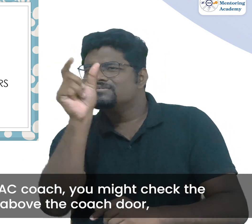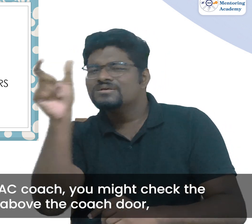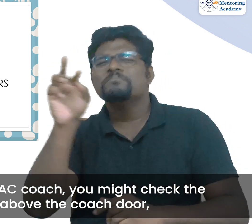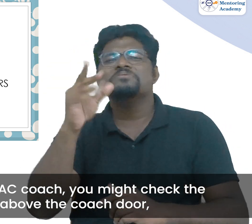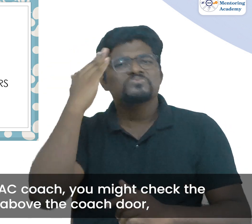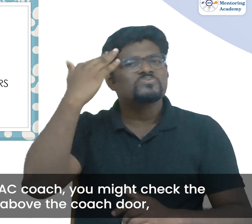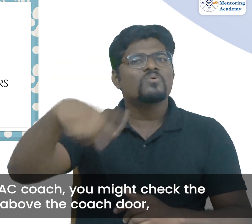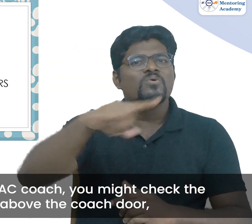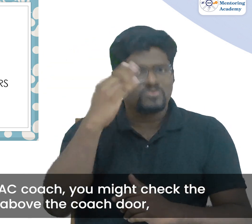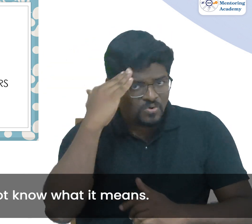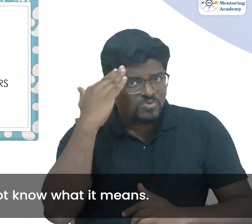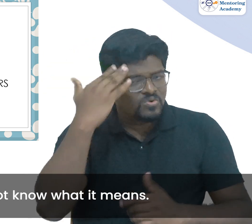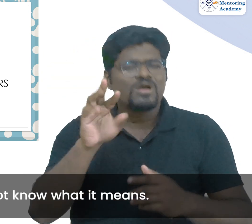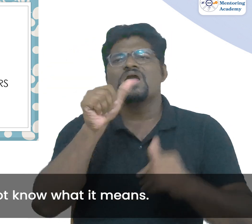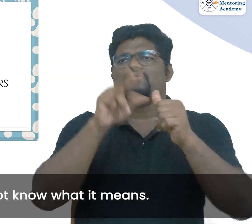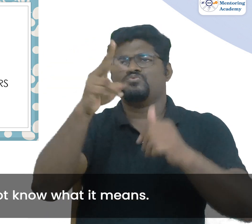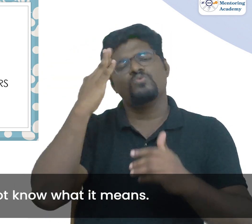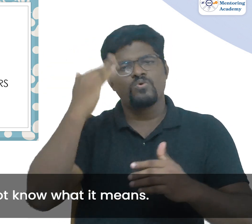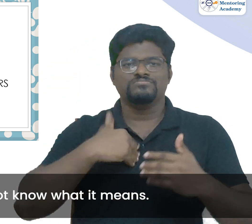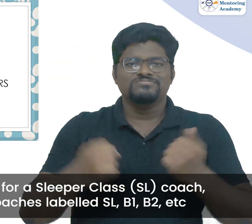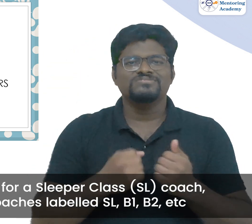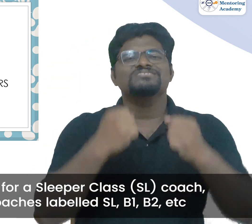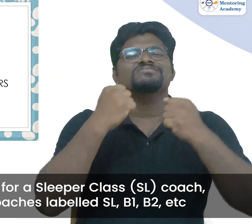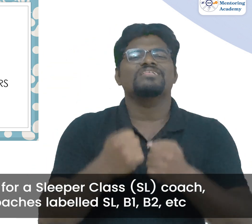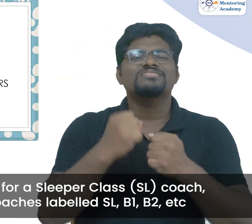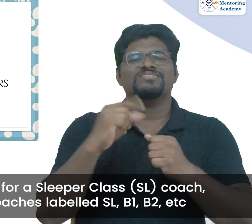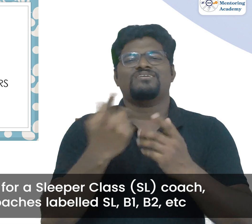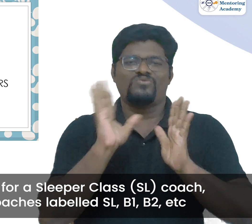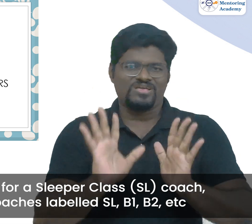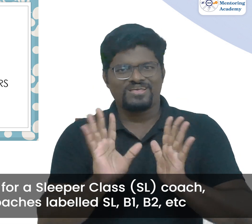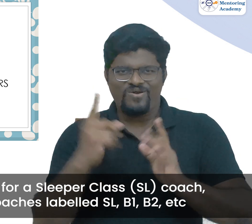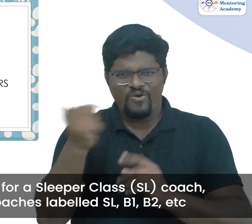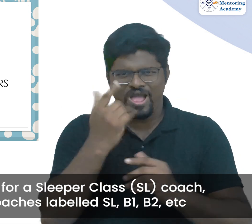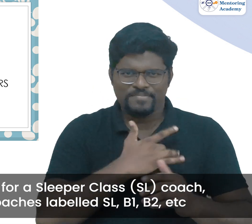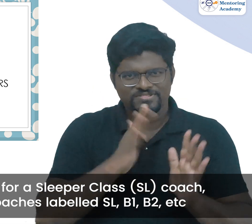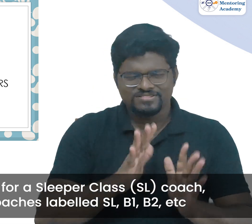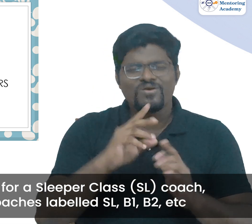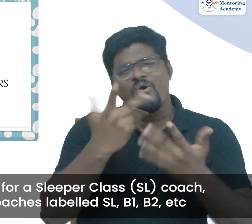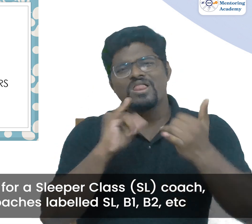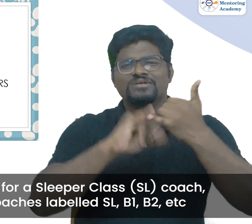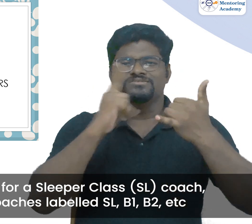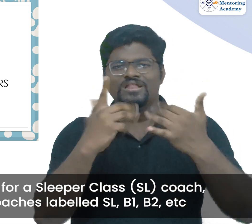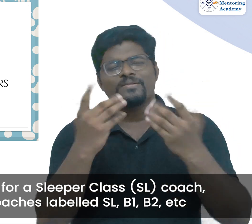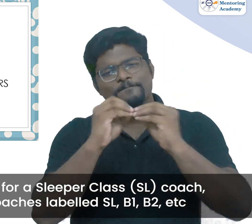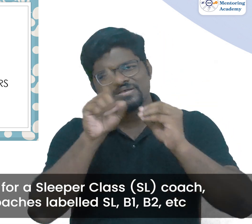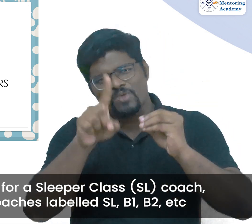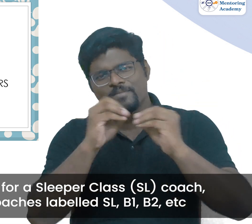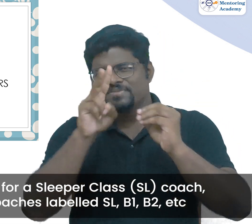the coach door. But you may not know what it means. Similarly, if your ticket is for a sleeper class SL coach, you might look for coaches